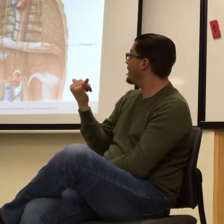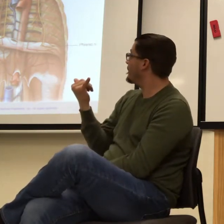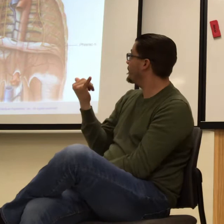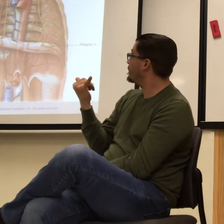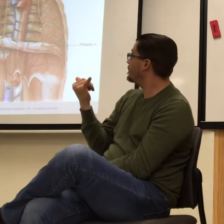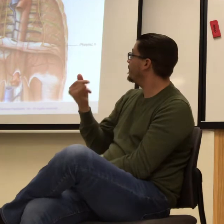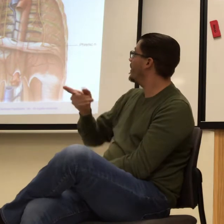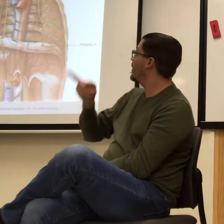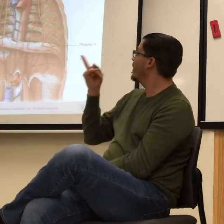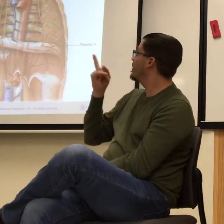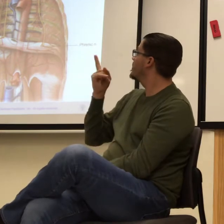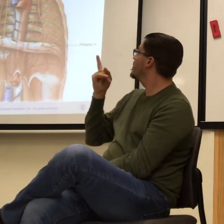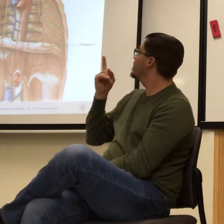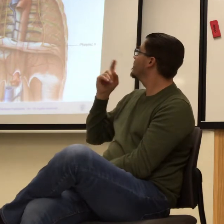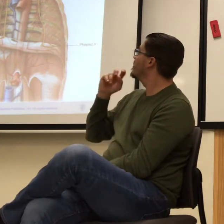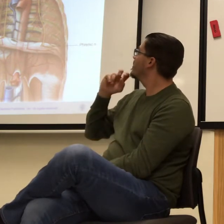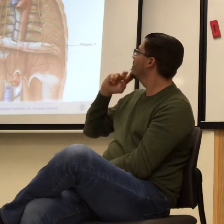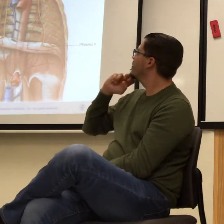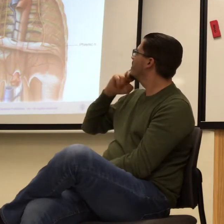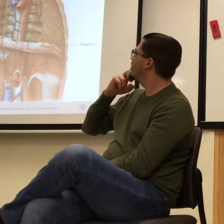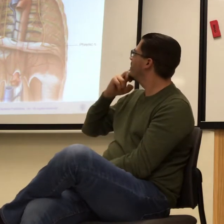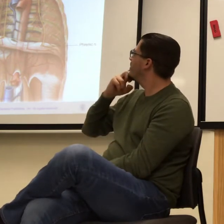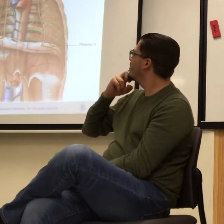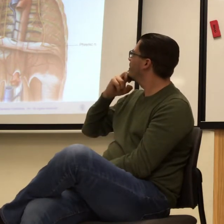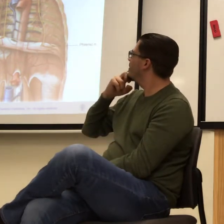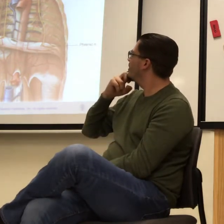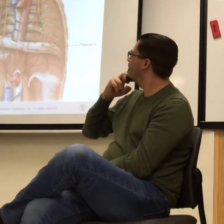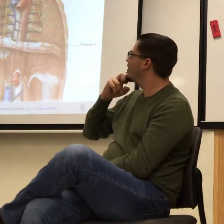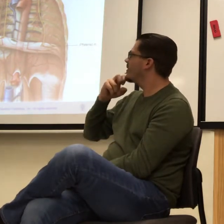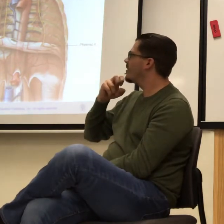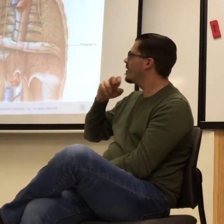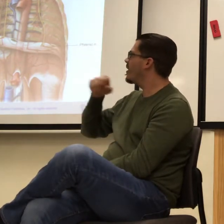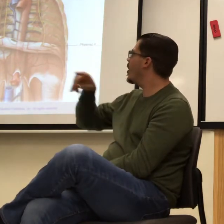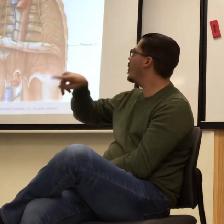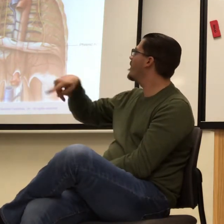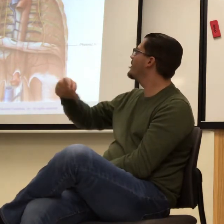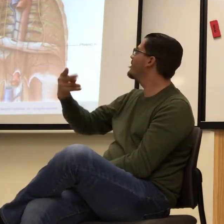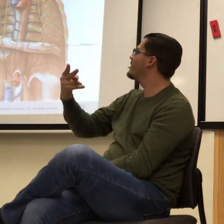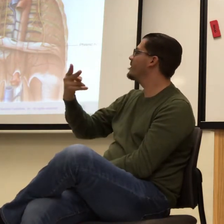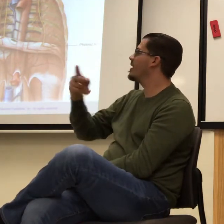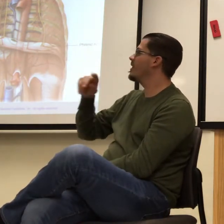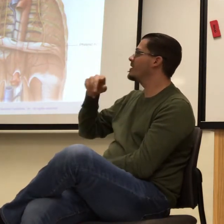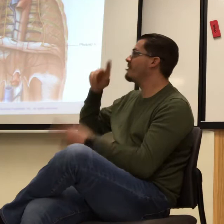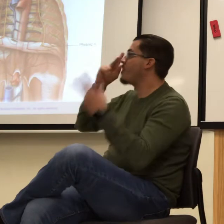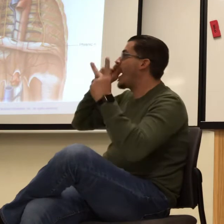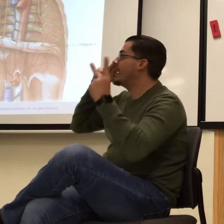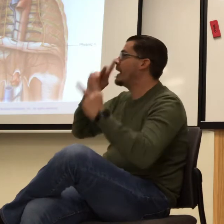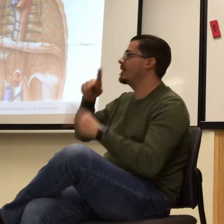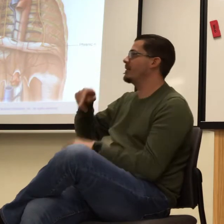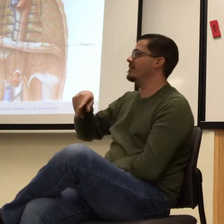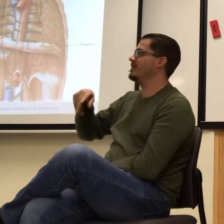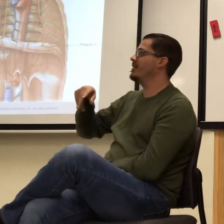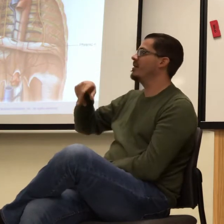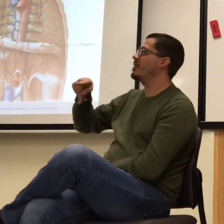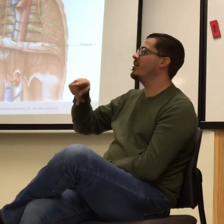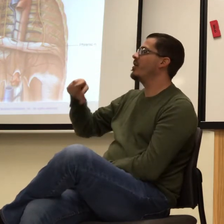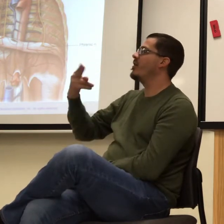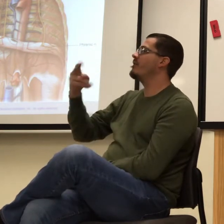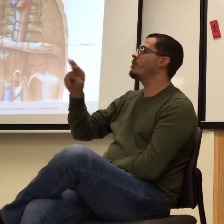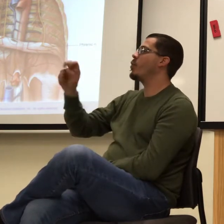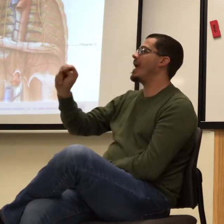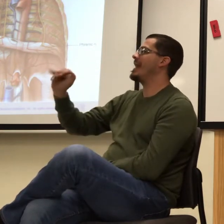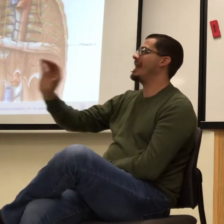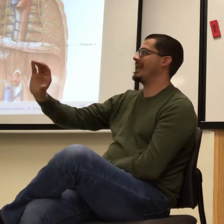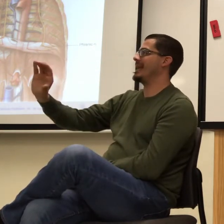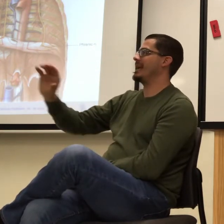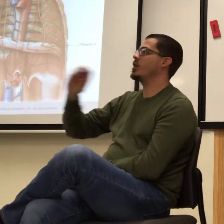this nerve is the phrenic nerve, and it has nerve roots from C3, C4, C5, and